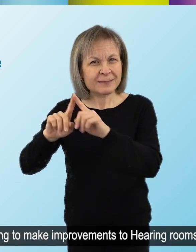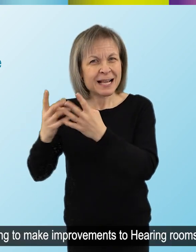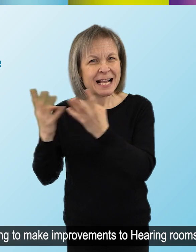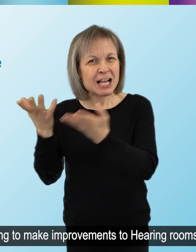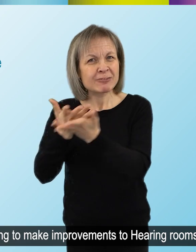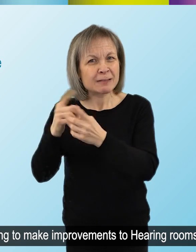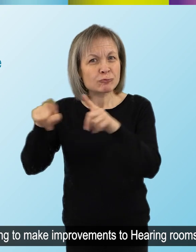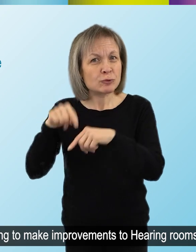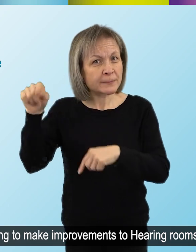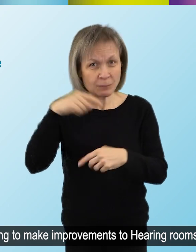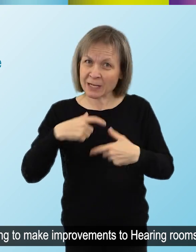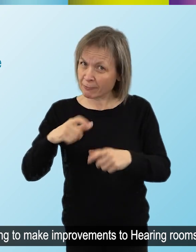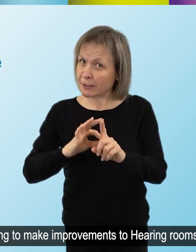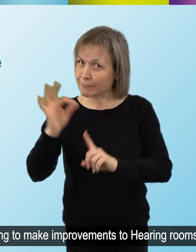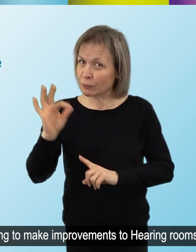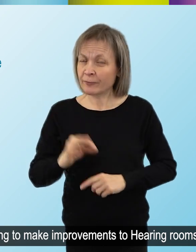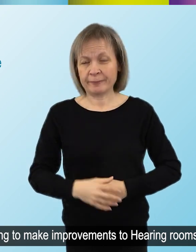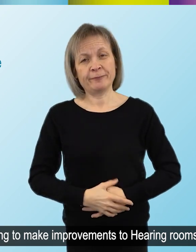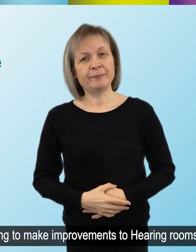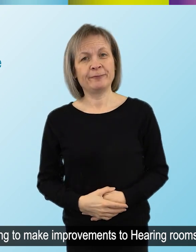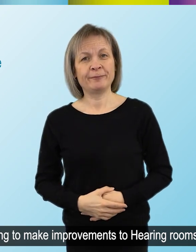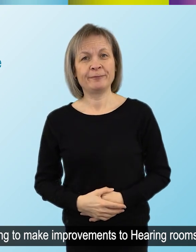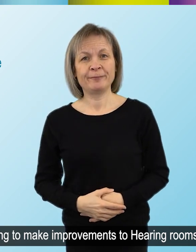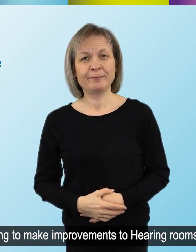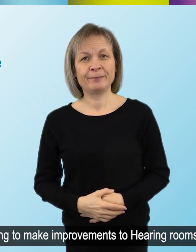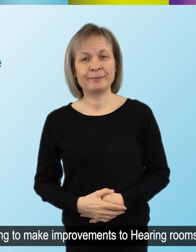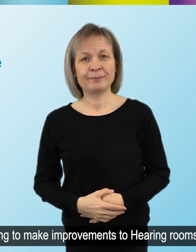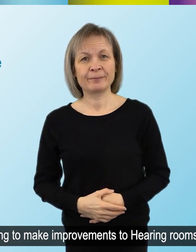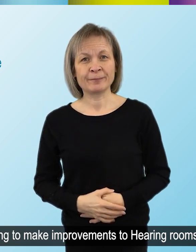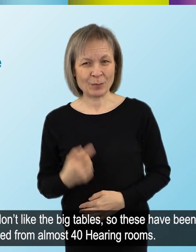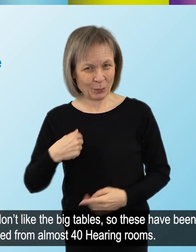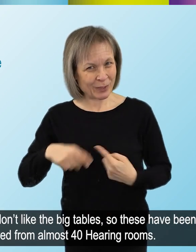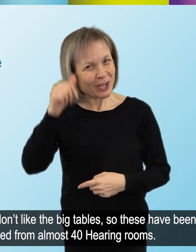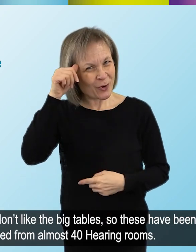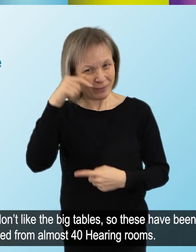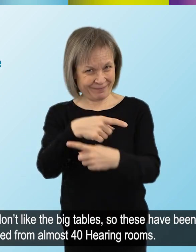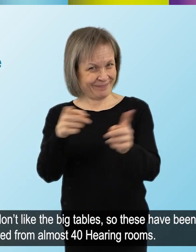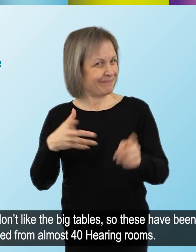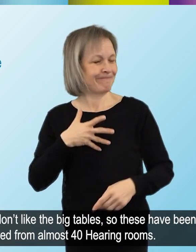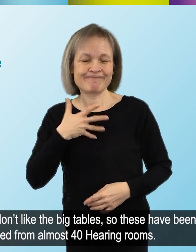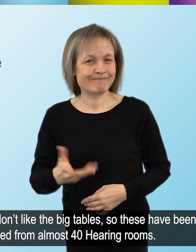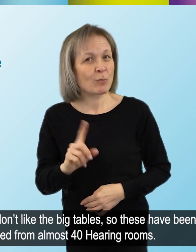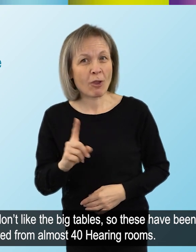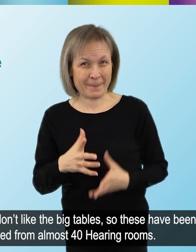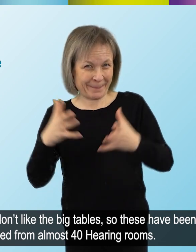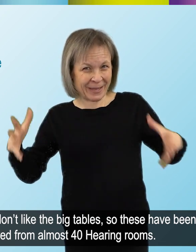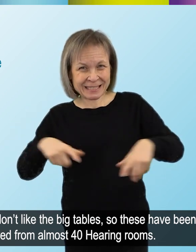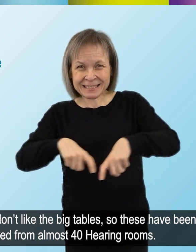We are continuing to make improvements to hearing rooms. We know you don't like the big tables, so these have been removed from almost 40